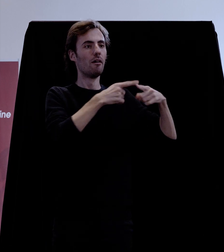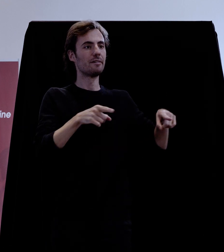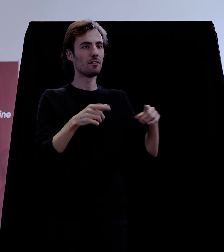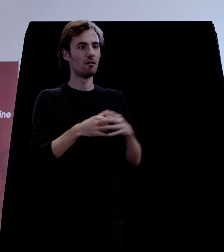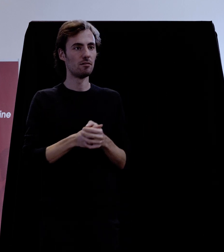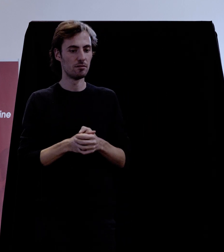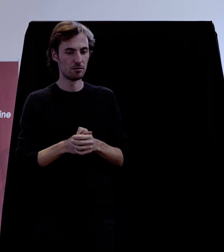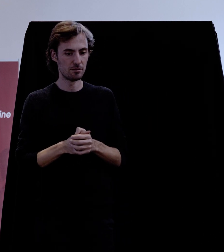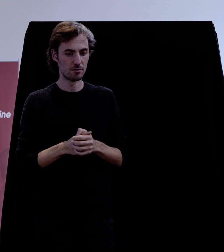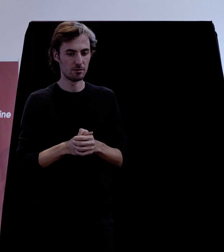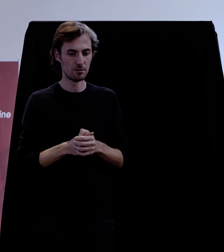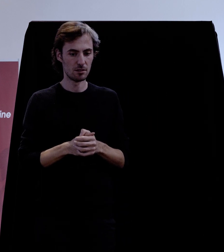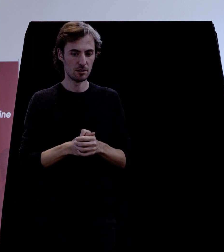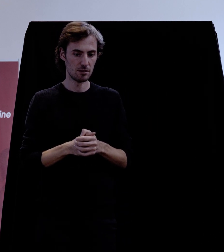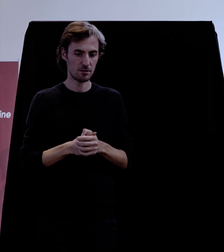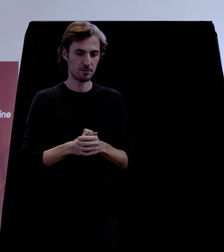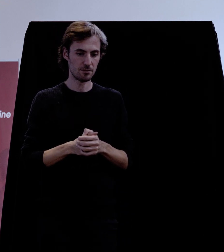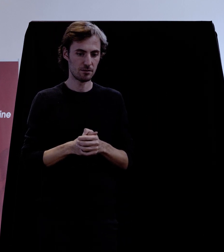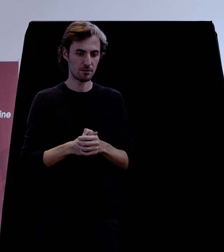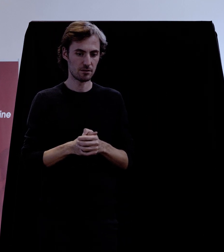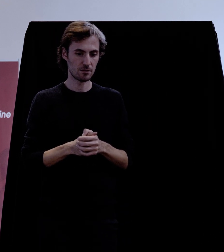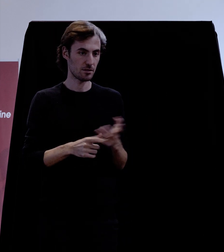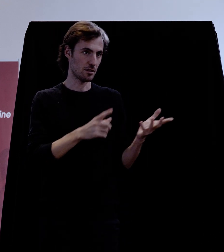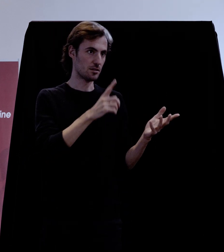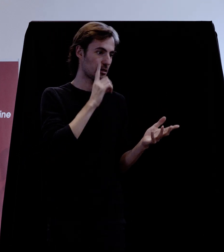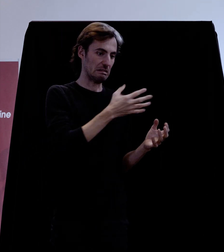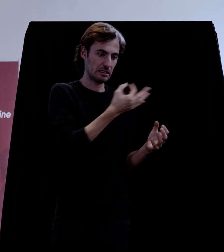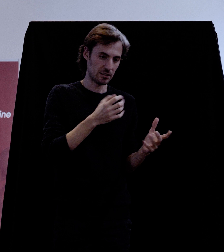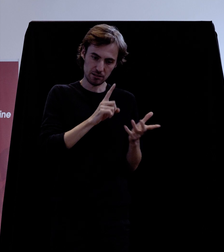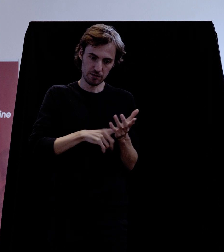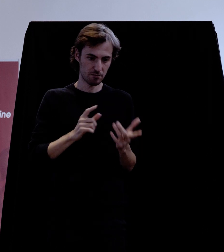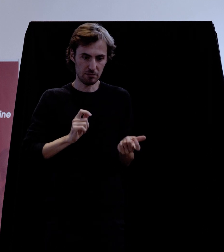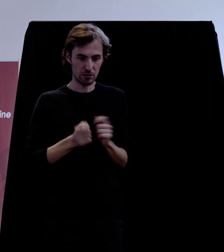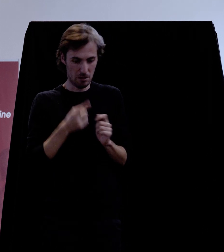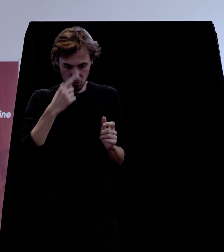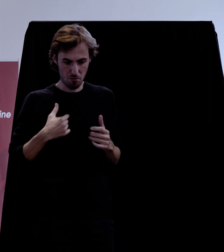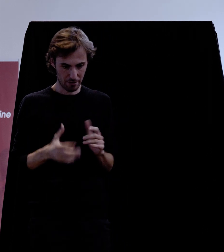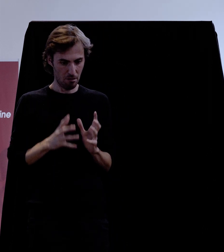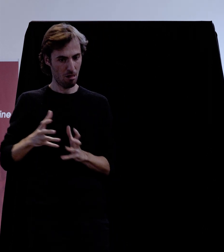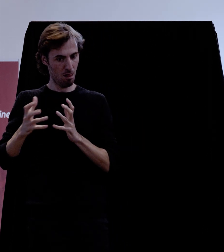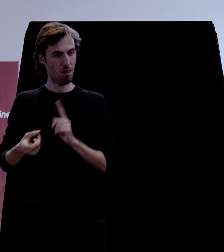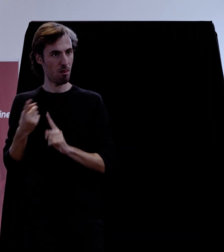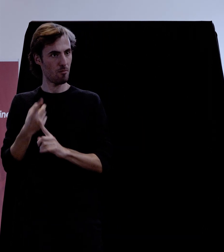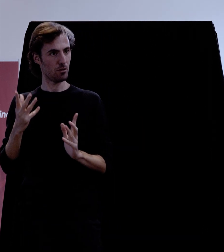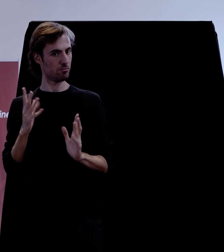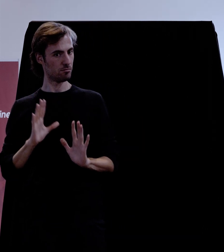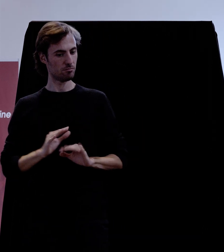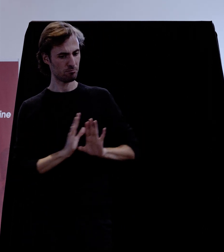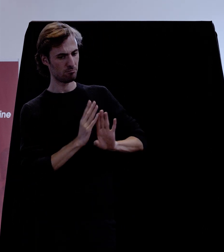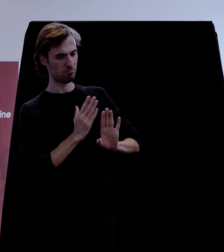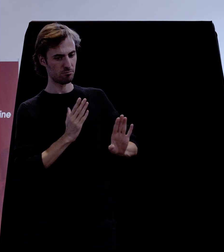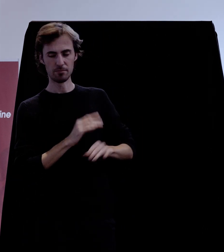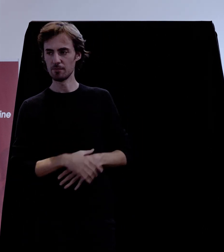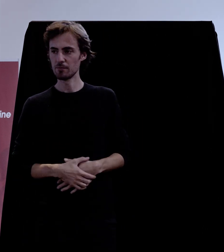Yep, true. It's like going to the airport. I don't know how many of you need to get there really early and how many want to cut it as close